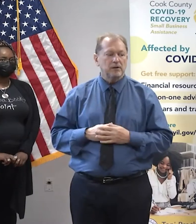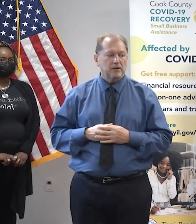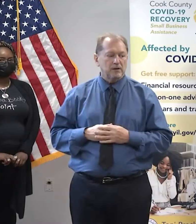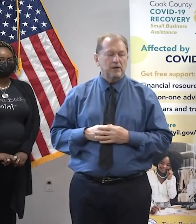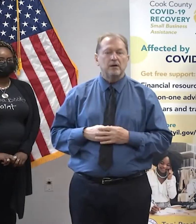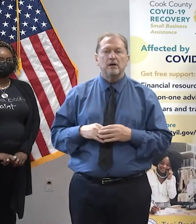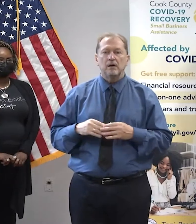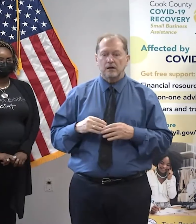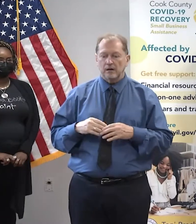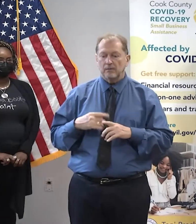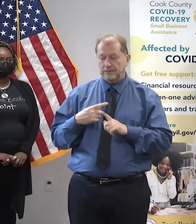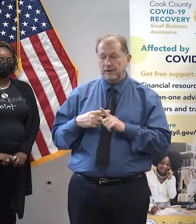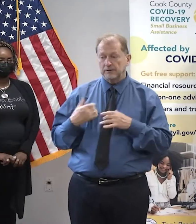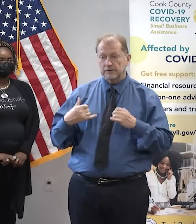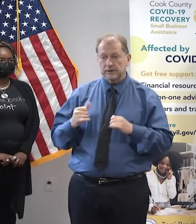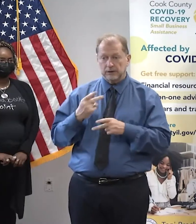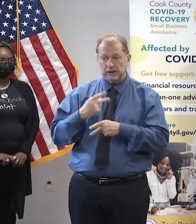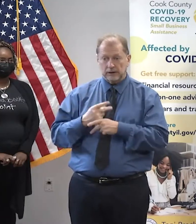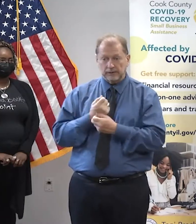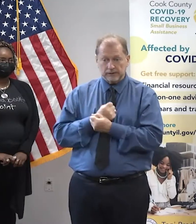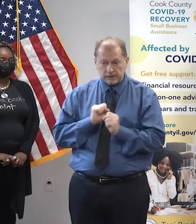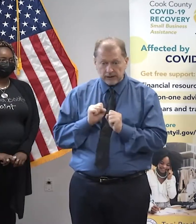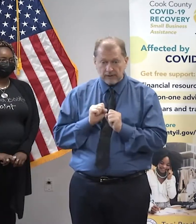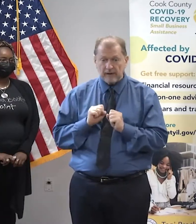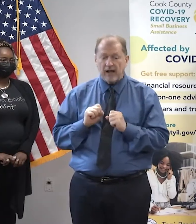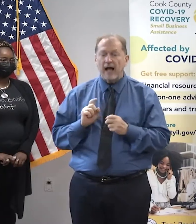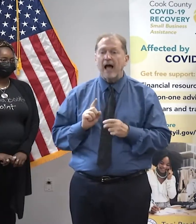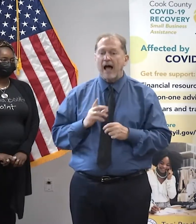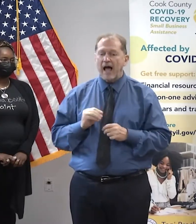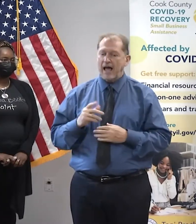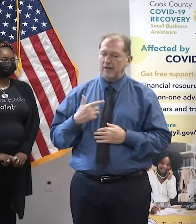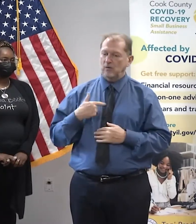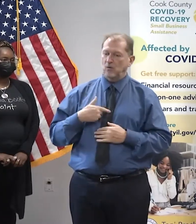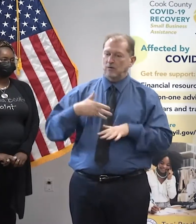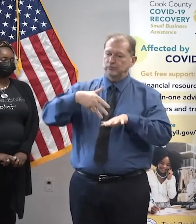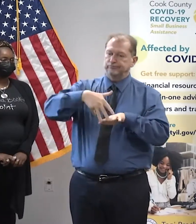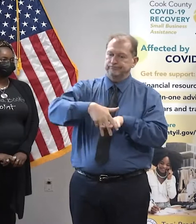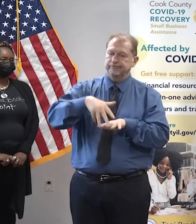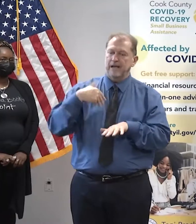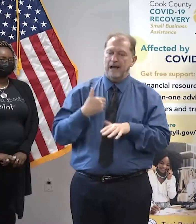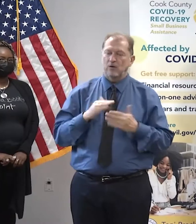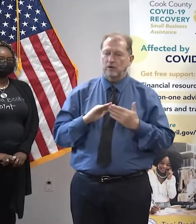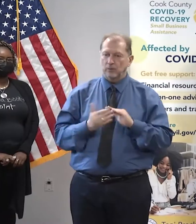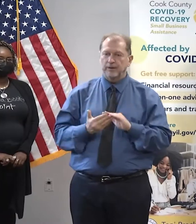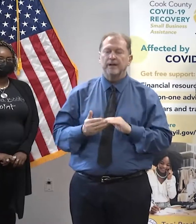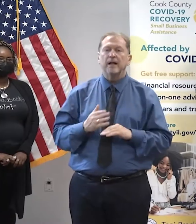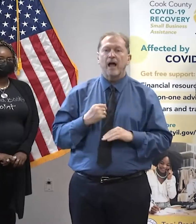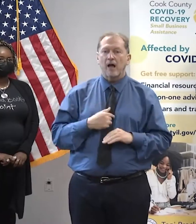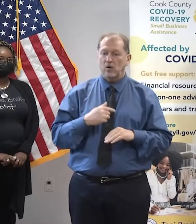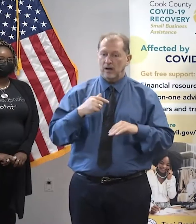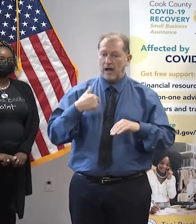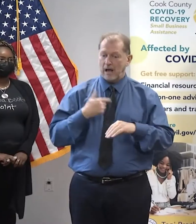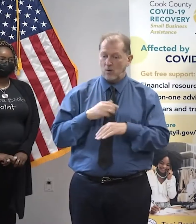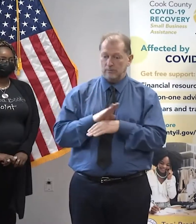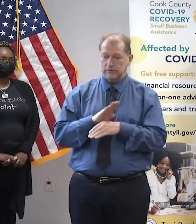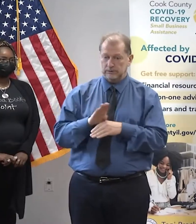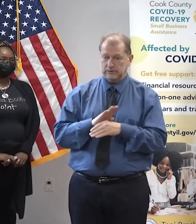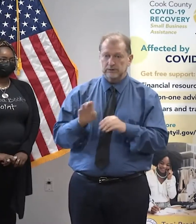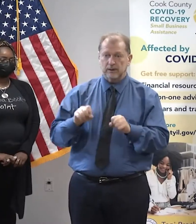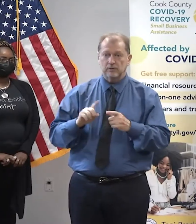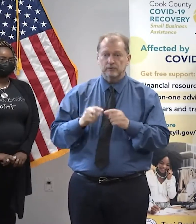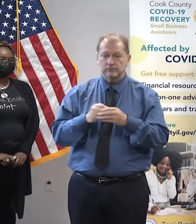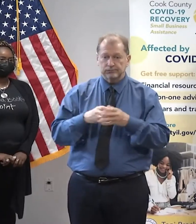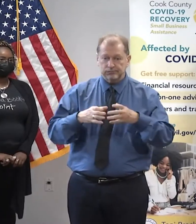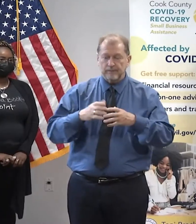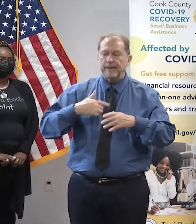while remaining safe and being a big staple in the community. And with that, we were able to grow our business. We're opening